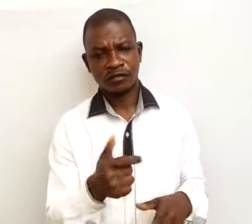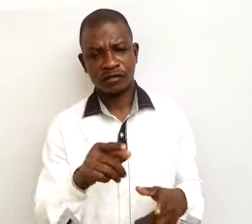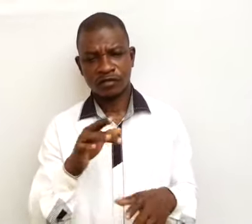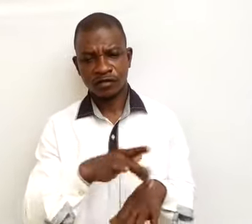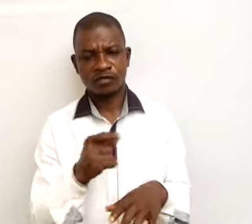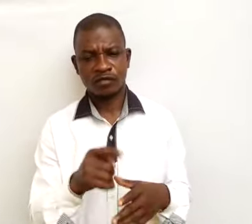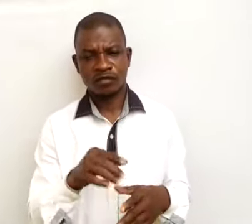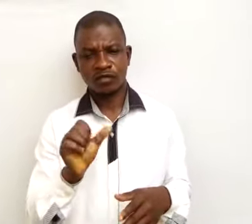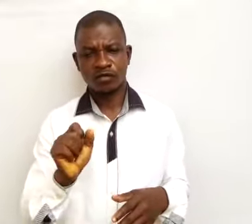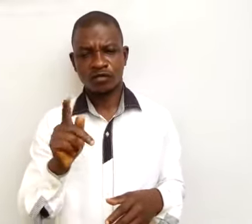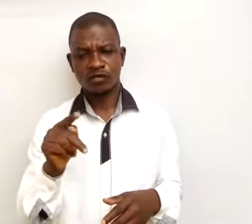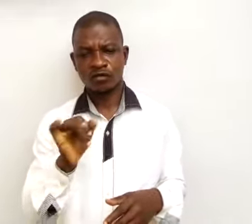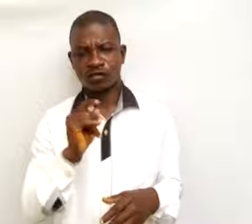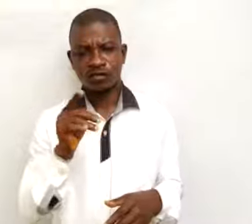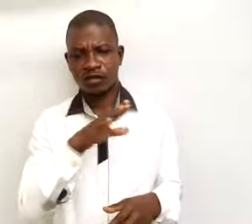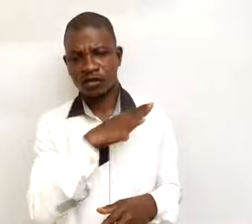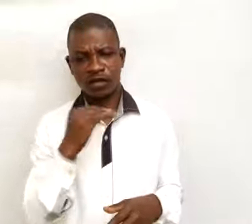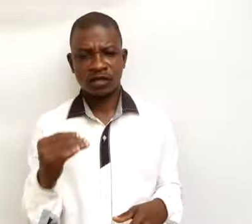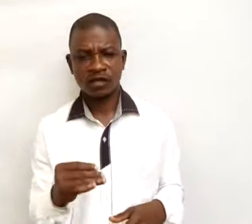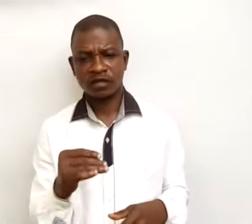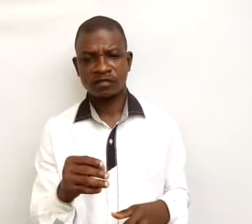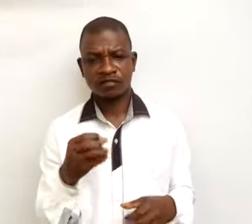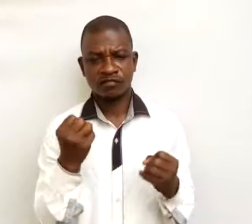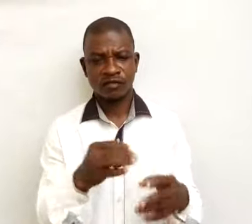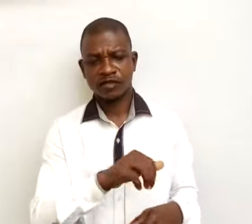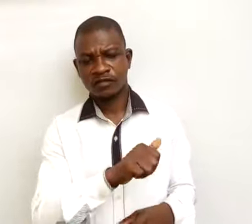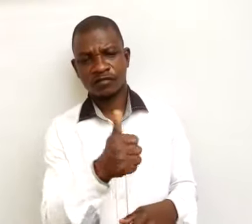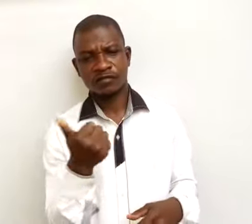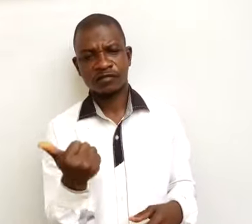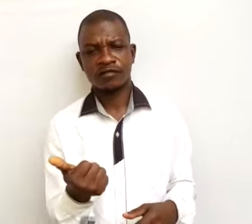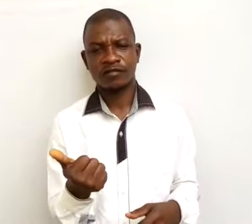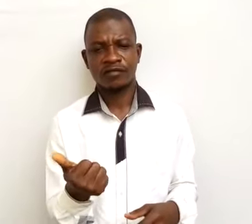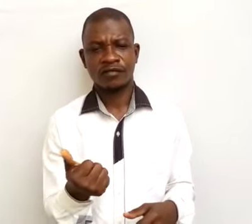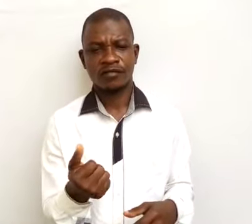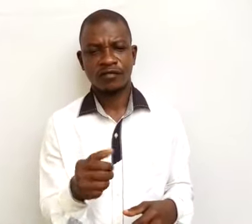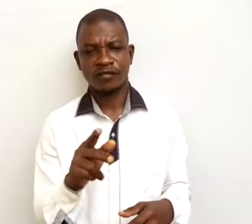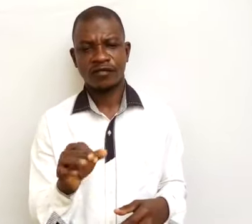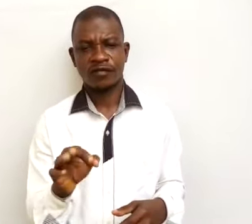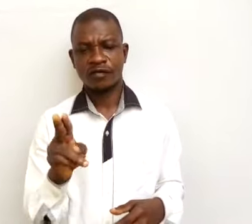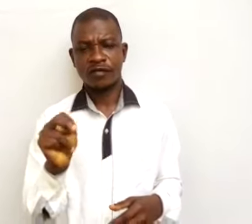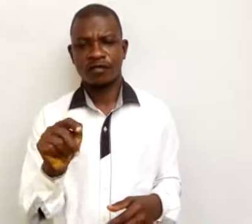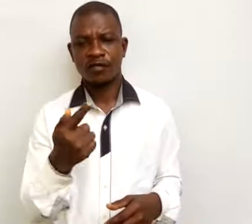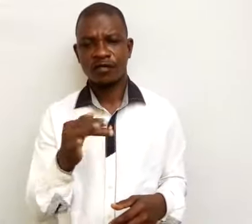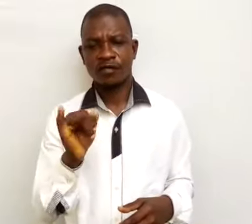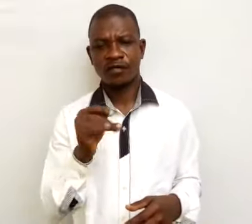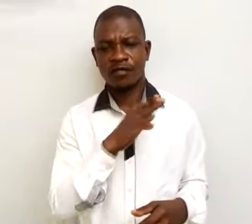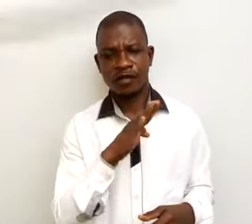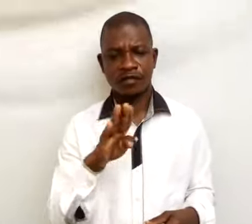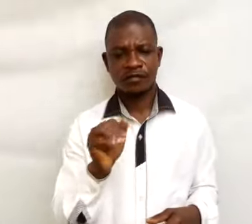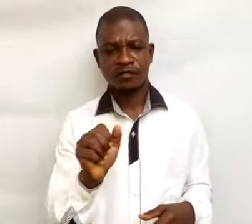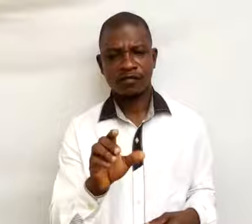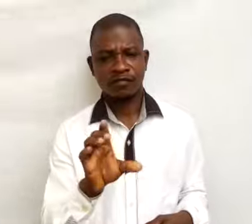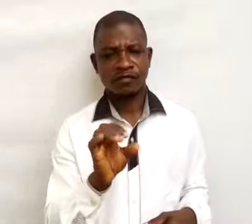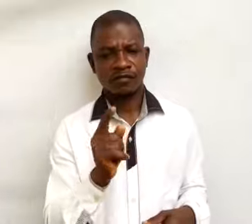cuscuta, and many other fungal and bacterial parasites.